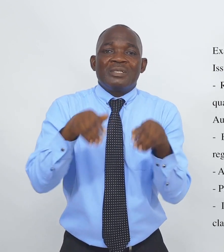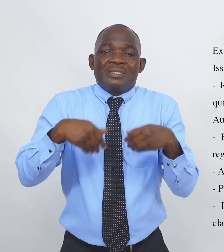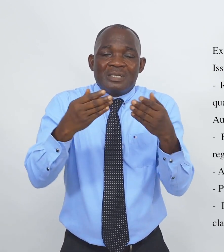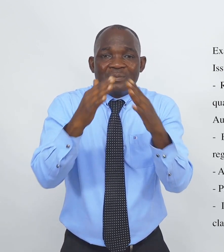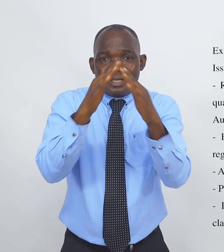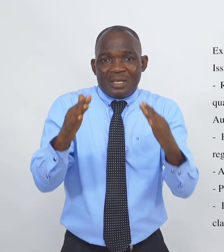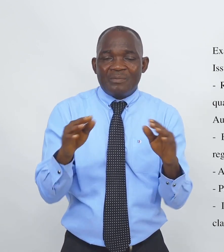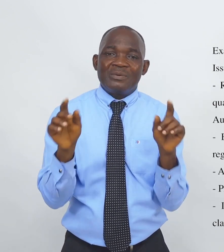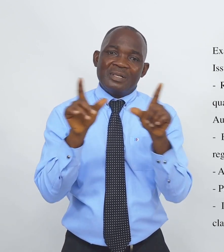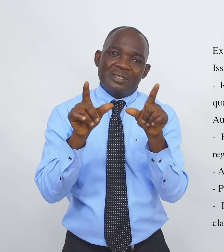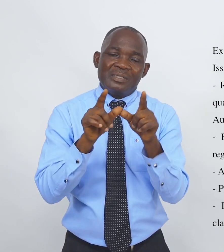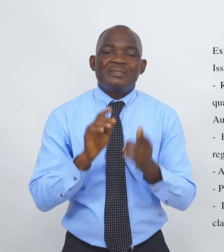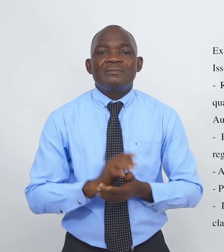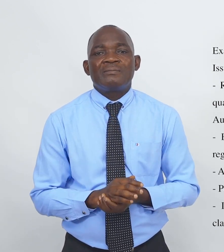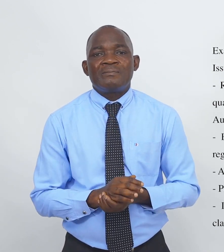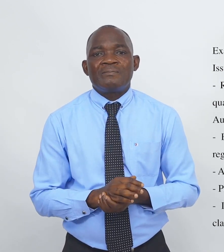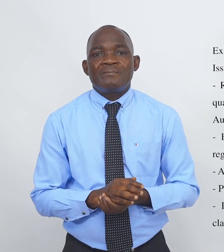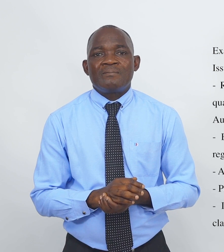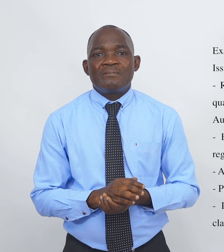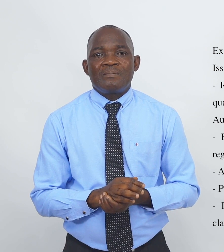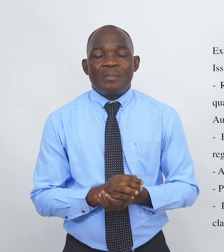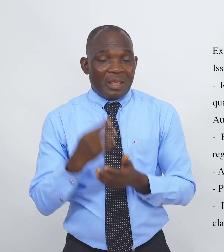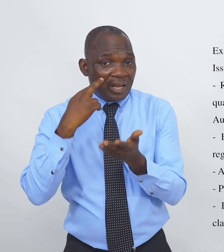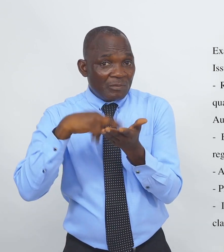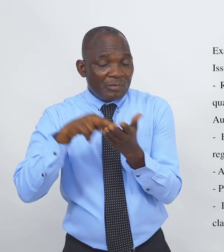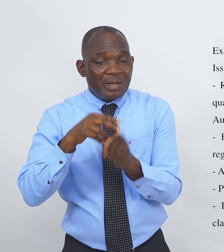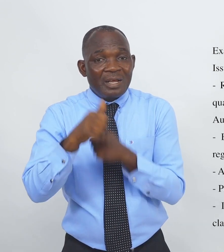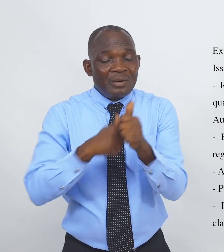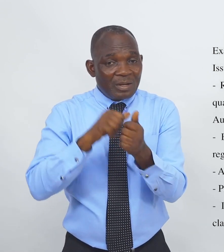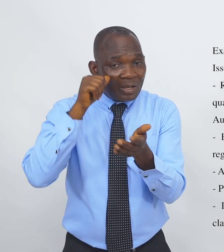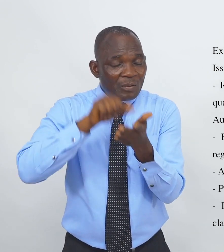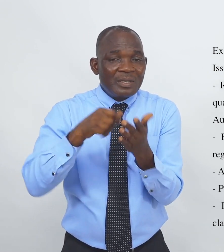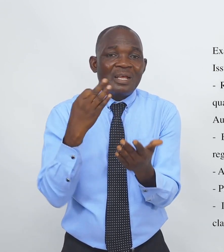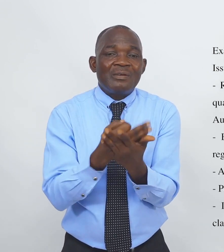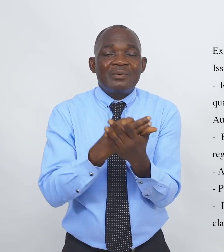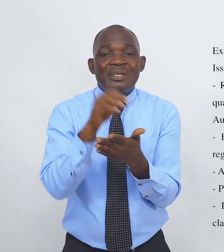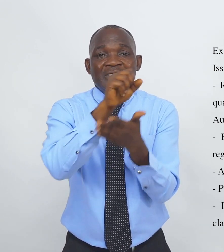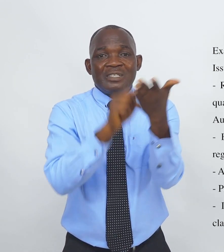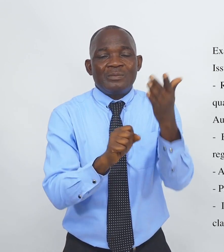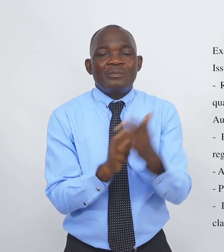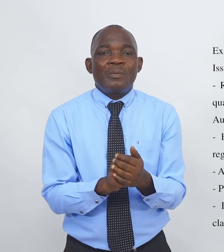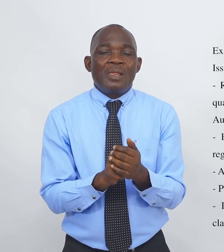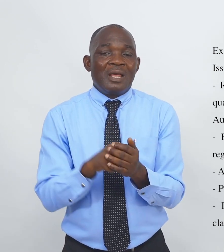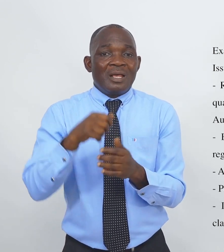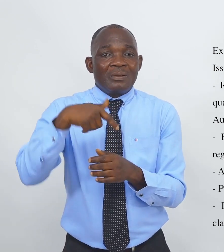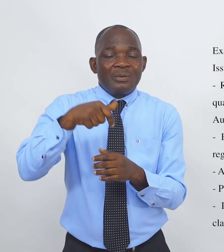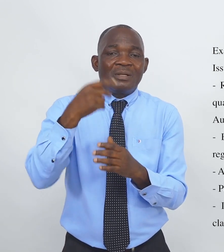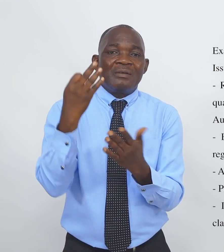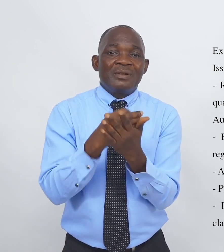house licenses, review of annual audited financial statements, quarterly financial statements,